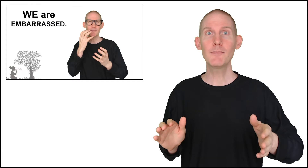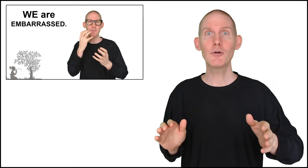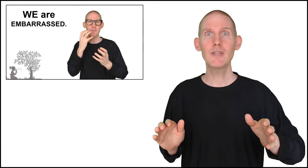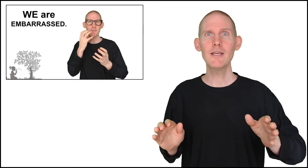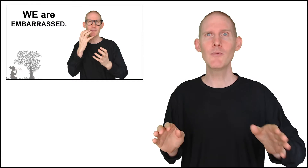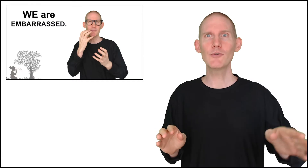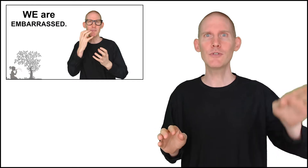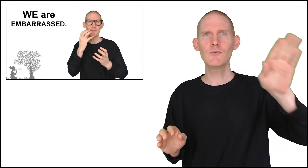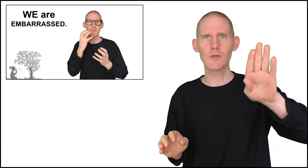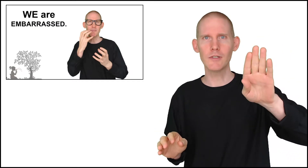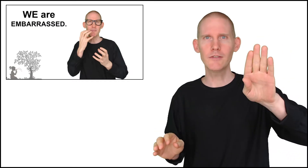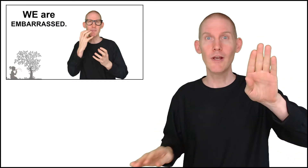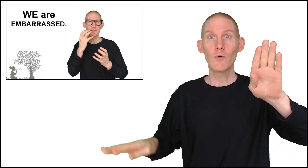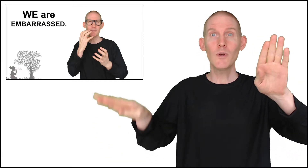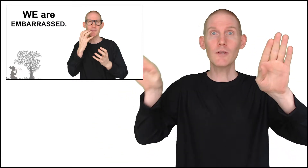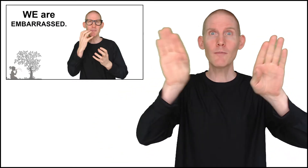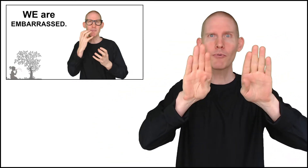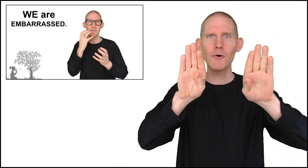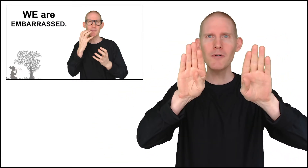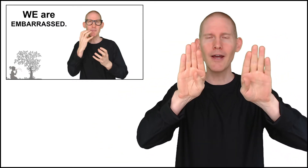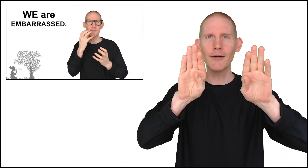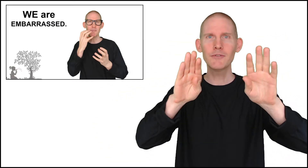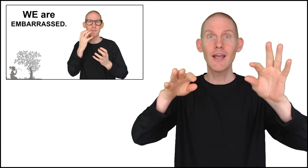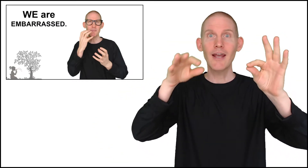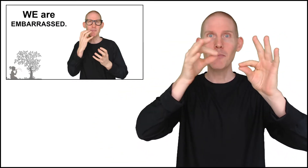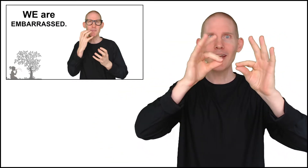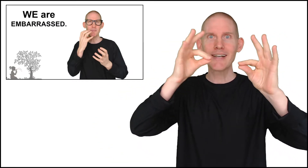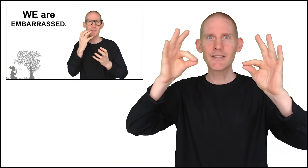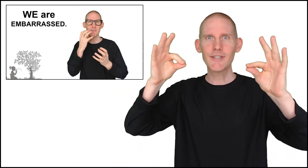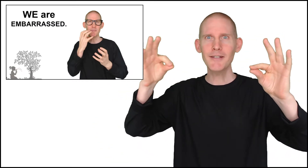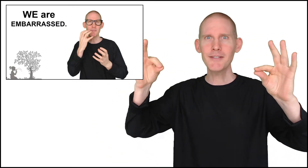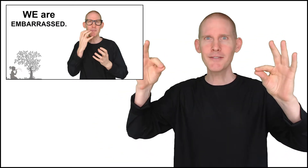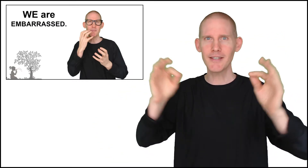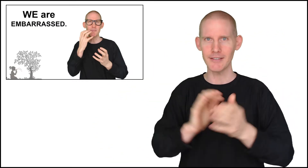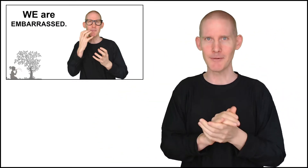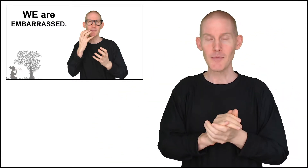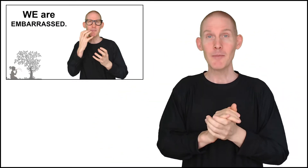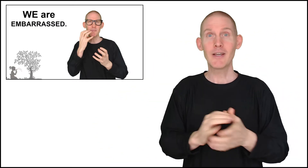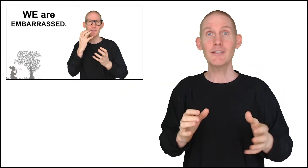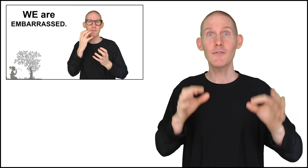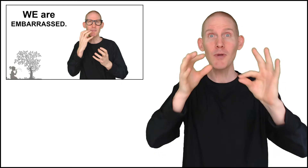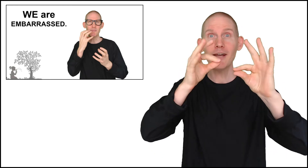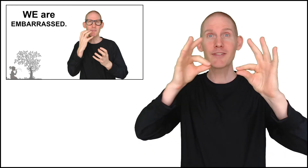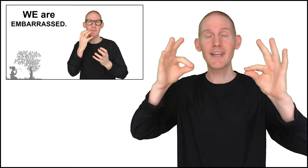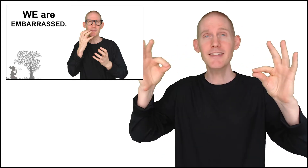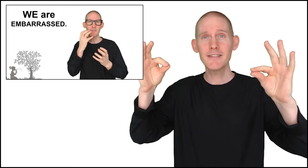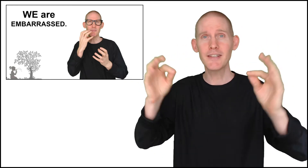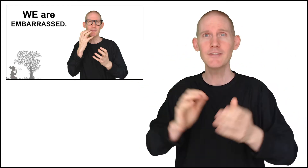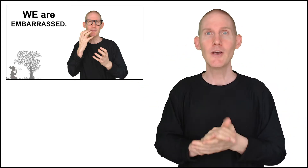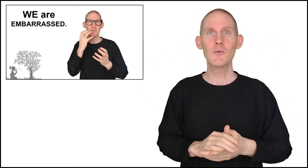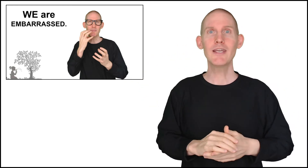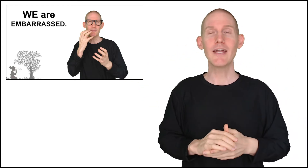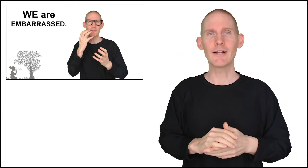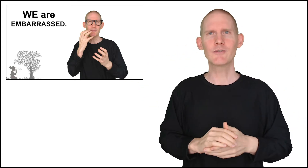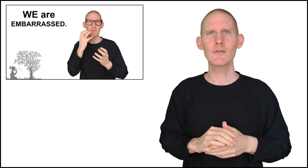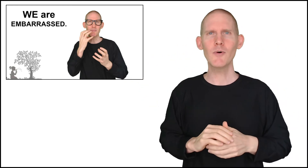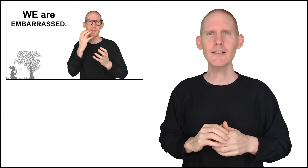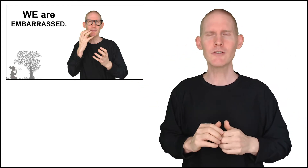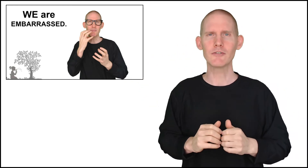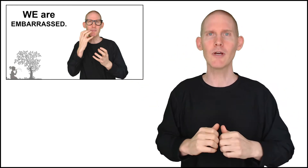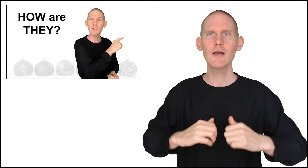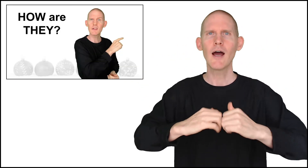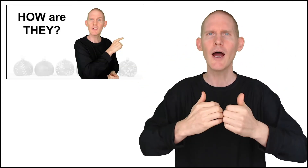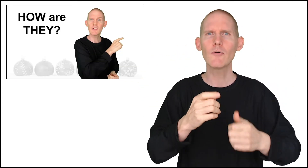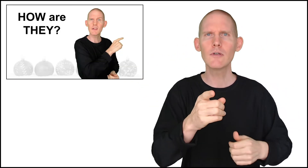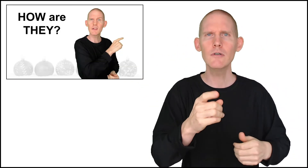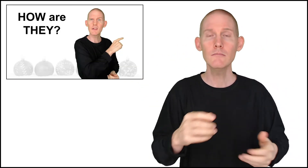We can put the emotion words with the pronouns and make sentences. Because if we have sentences, we can answer the